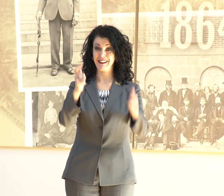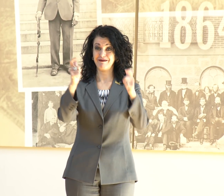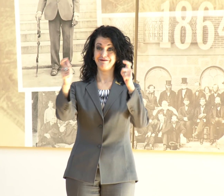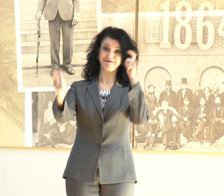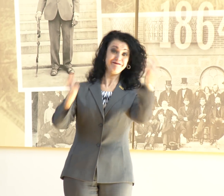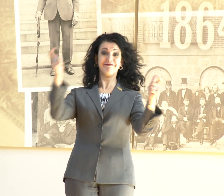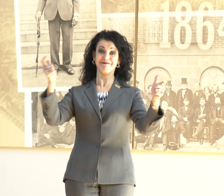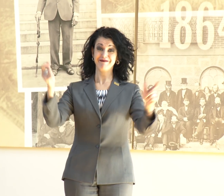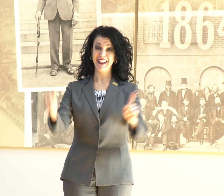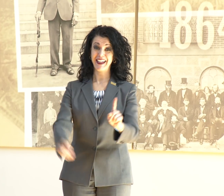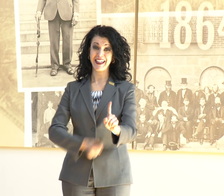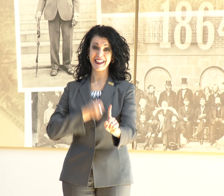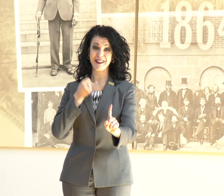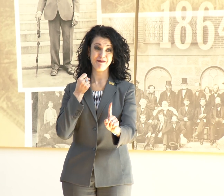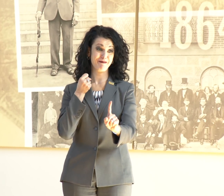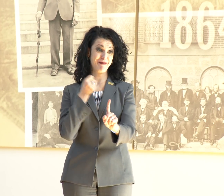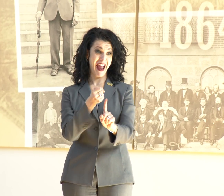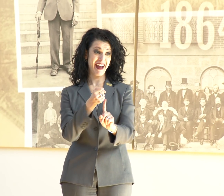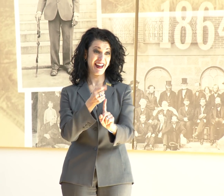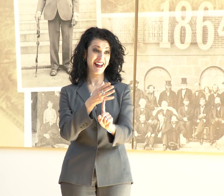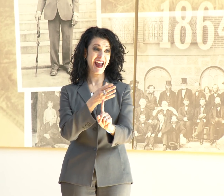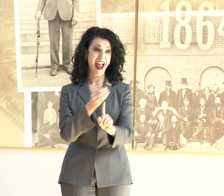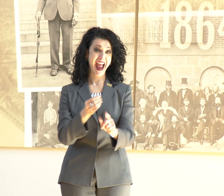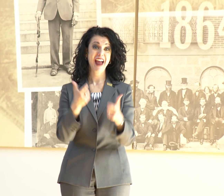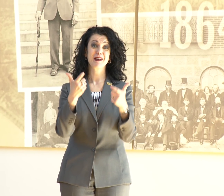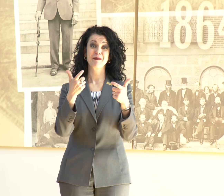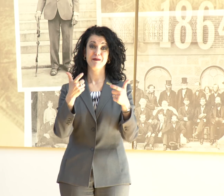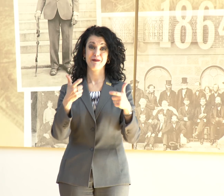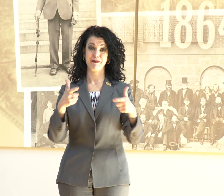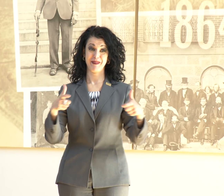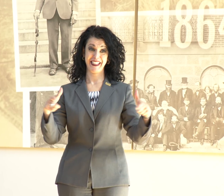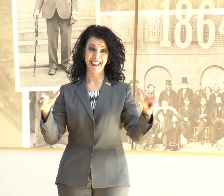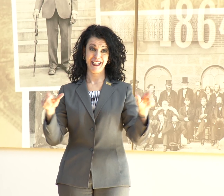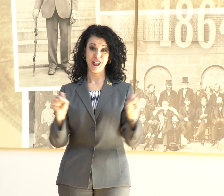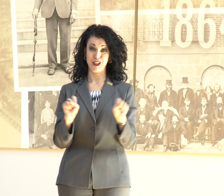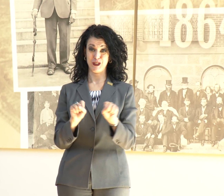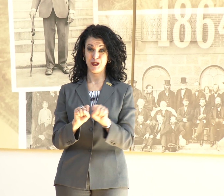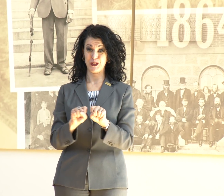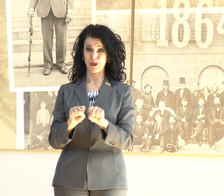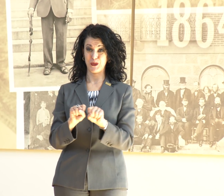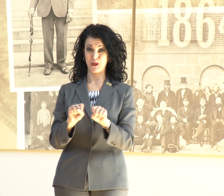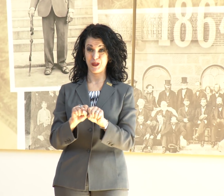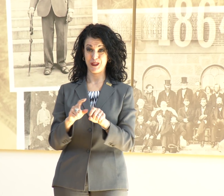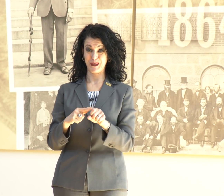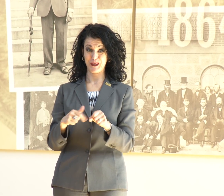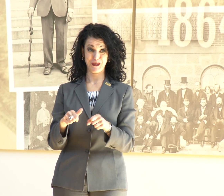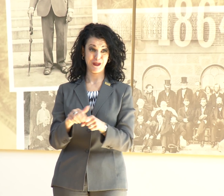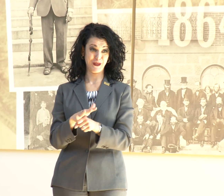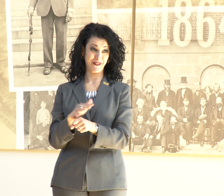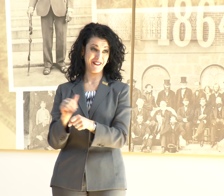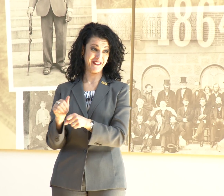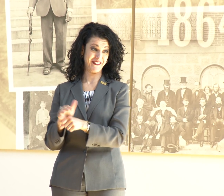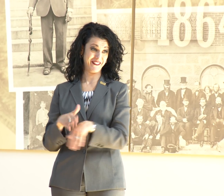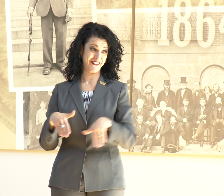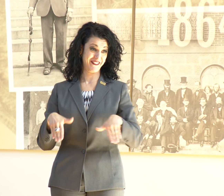And he did that by leaving such a large impact and big shoes to